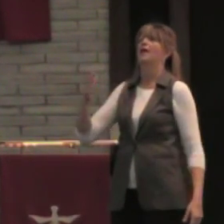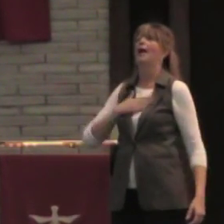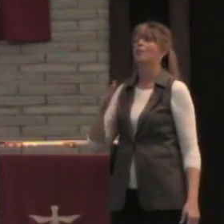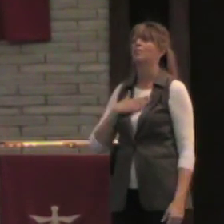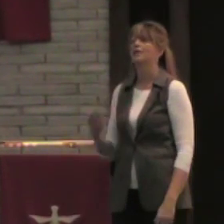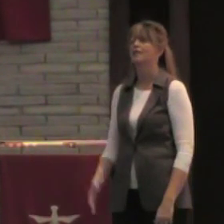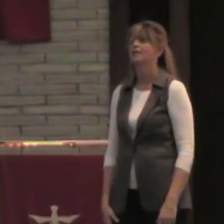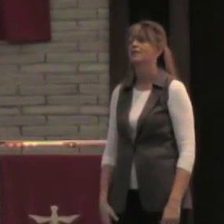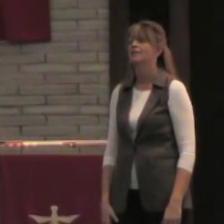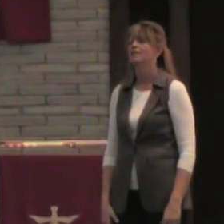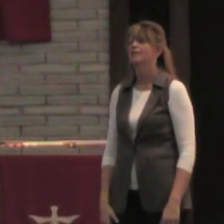you want me happy.